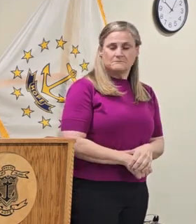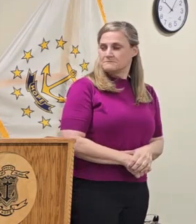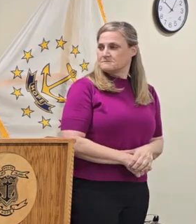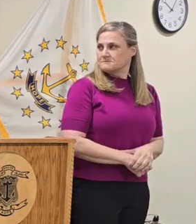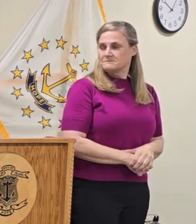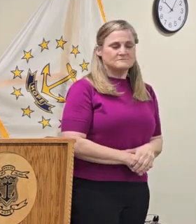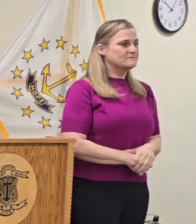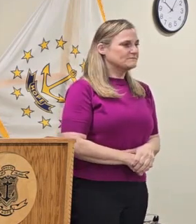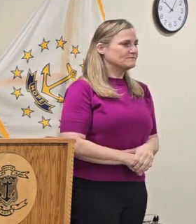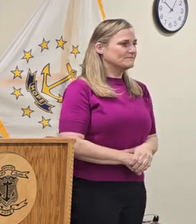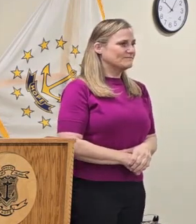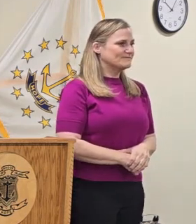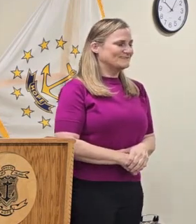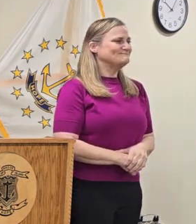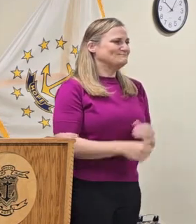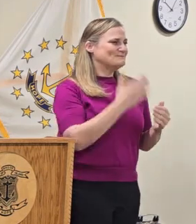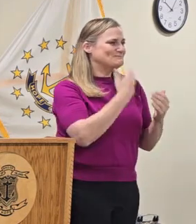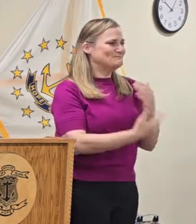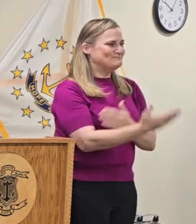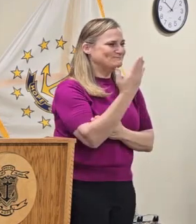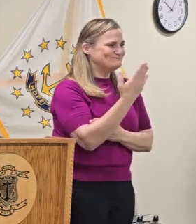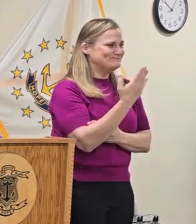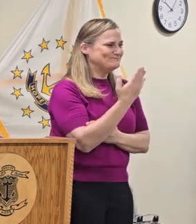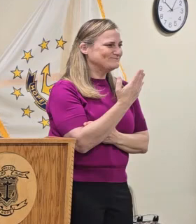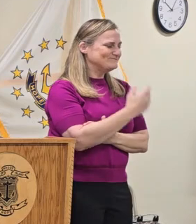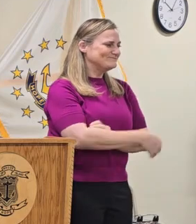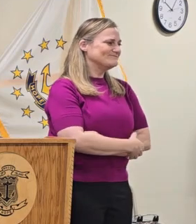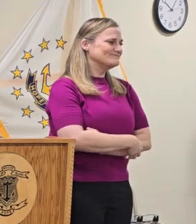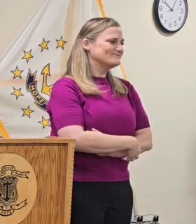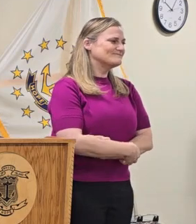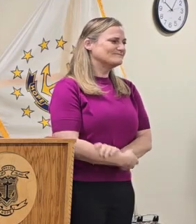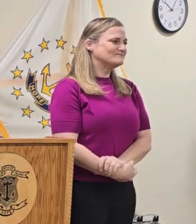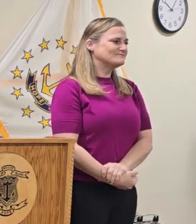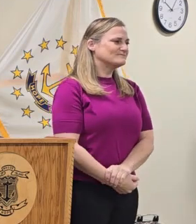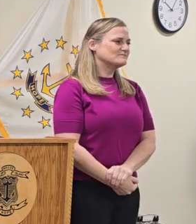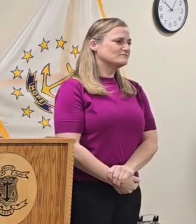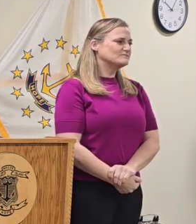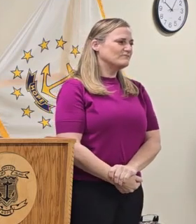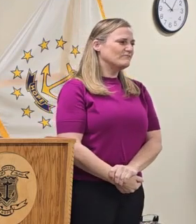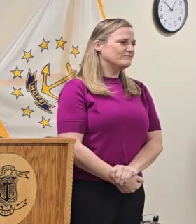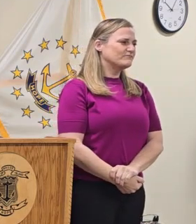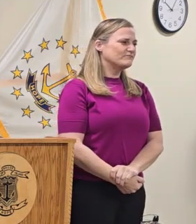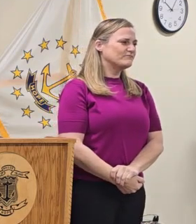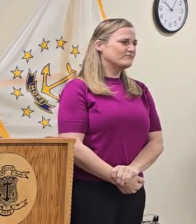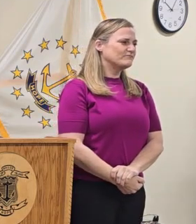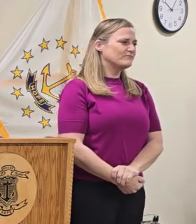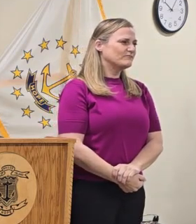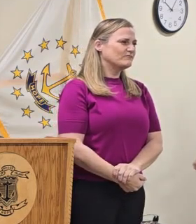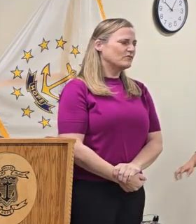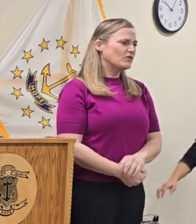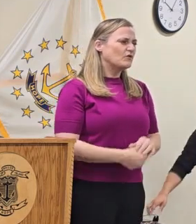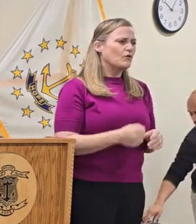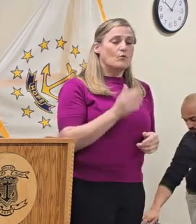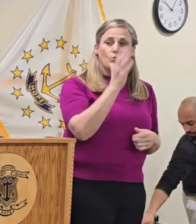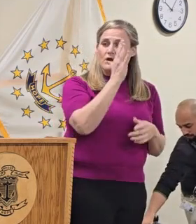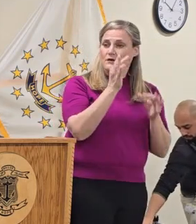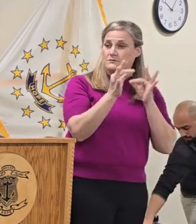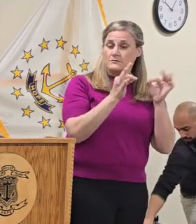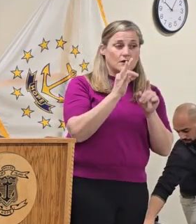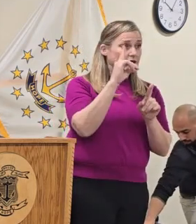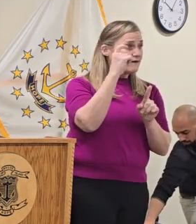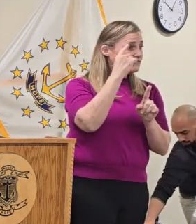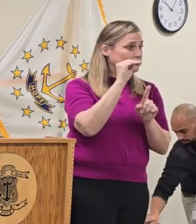So, good morning. This morning, we're going to be presenting to you Governor McKee, Max Wistow, and